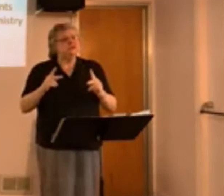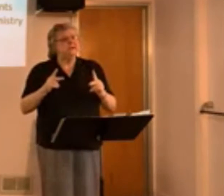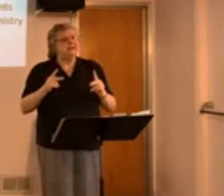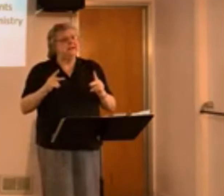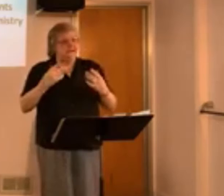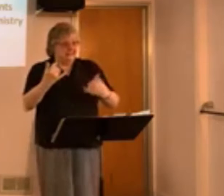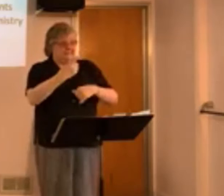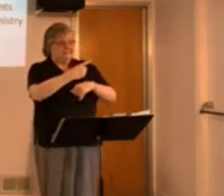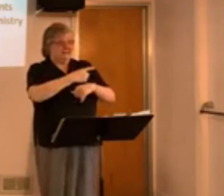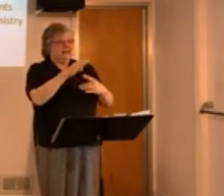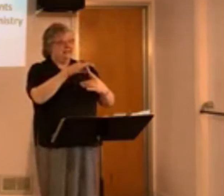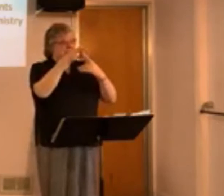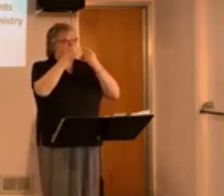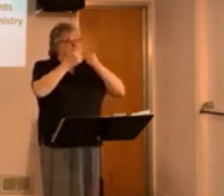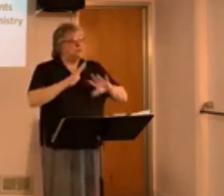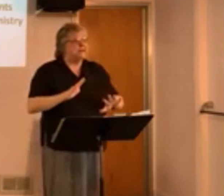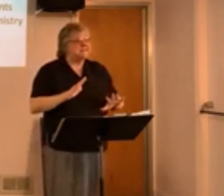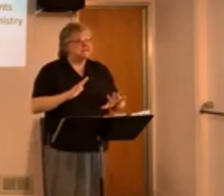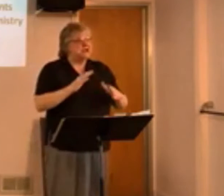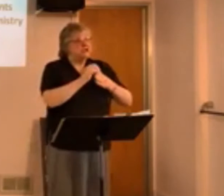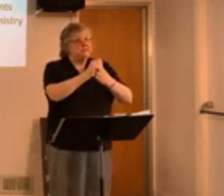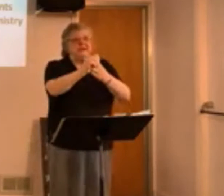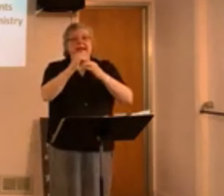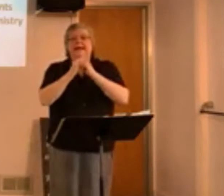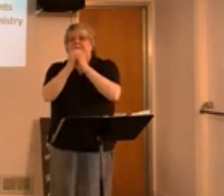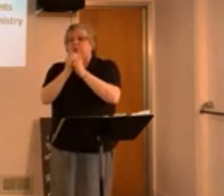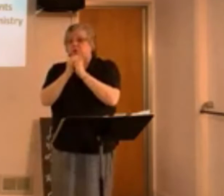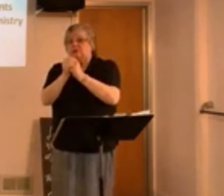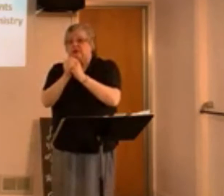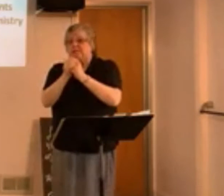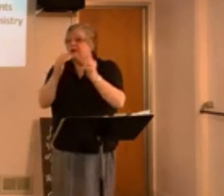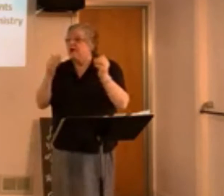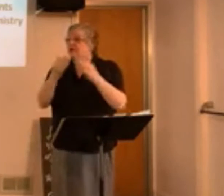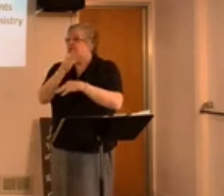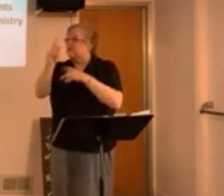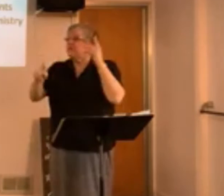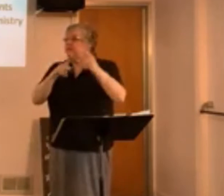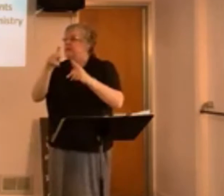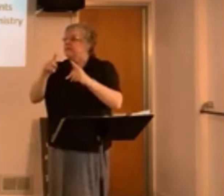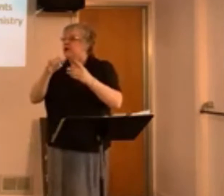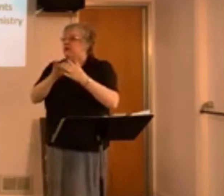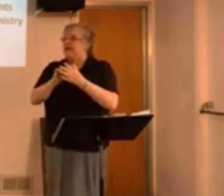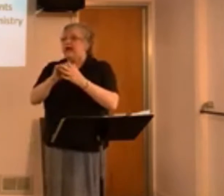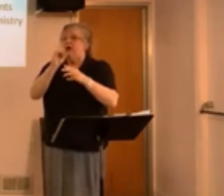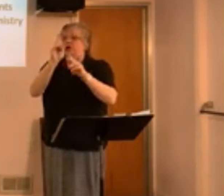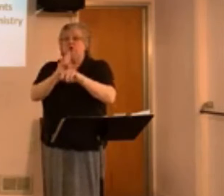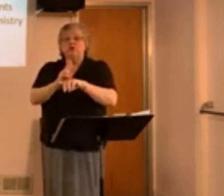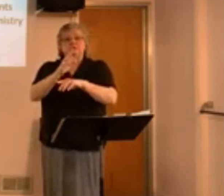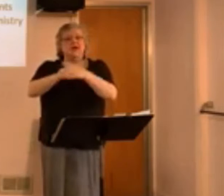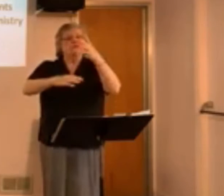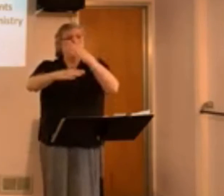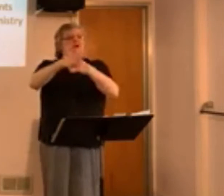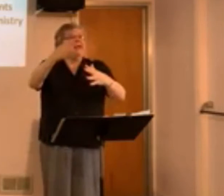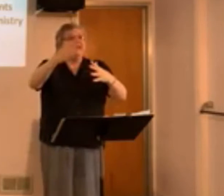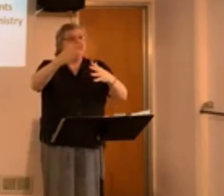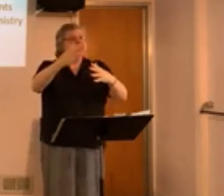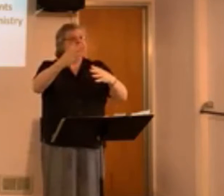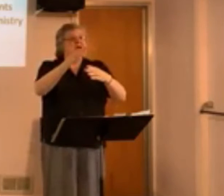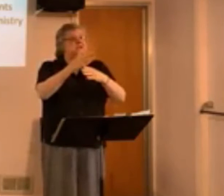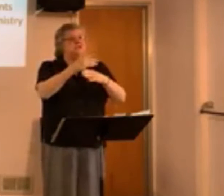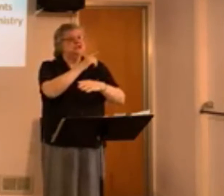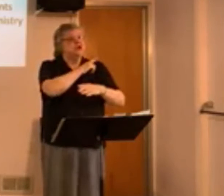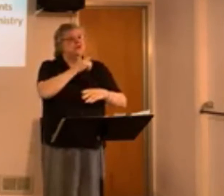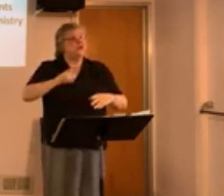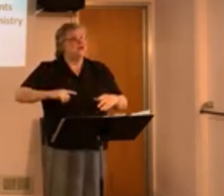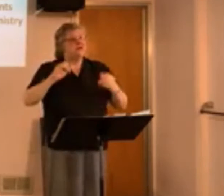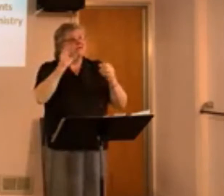And today, what a special blessing to be led in worship by those who use their hands to share the love of